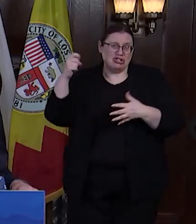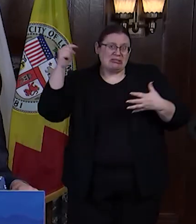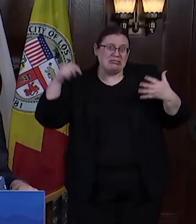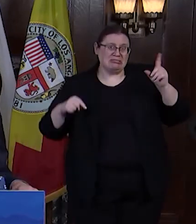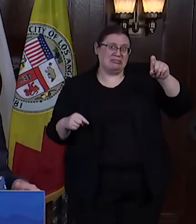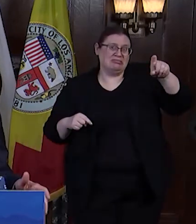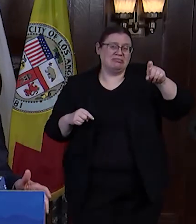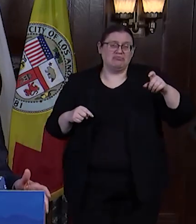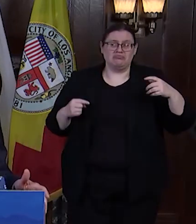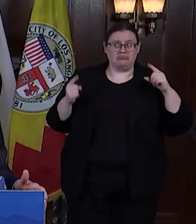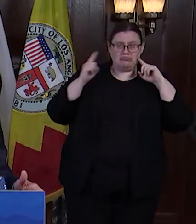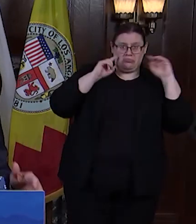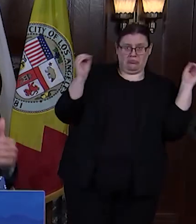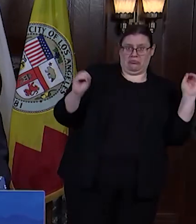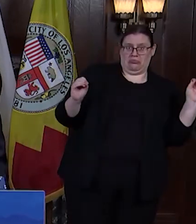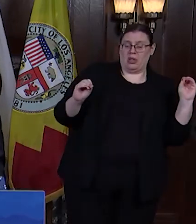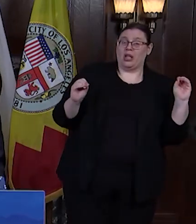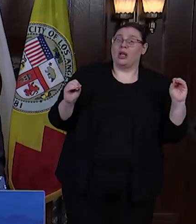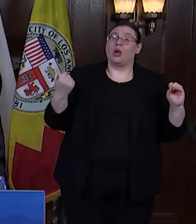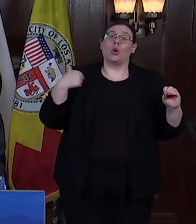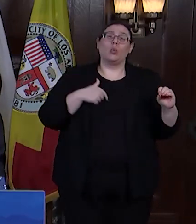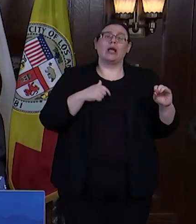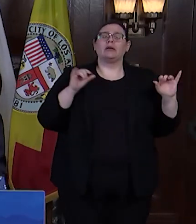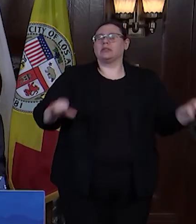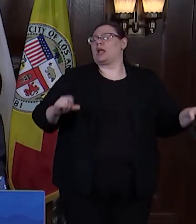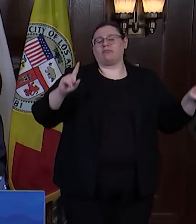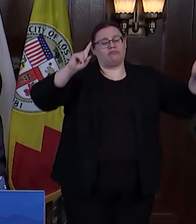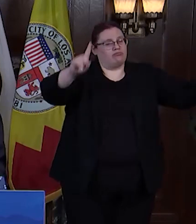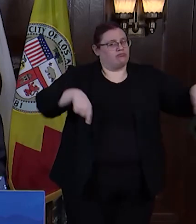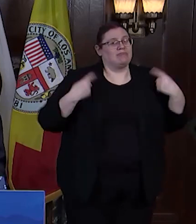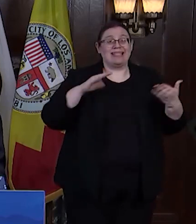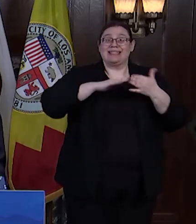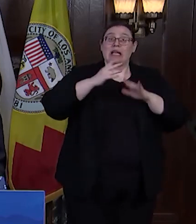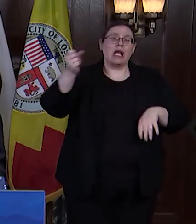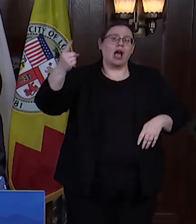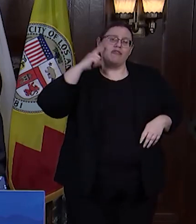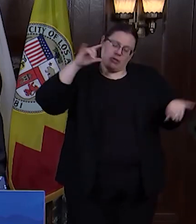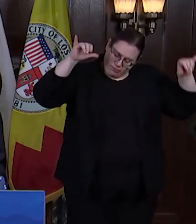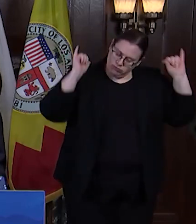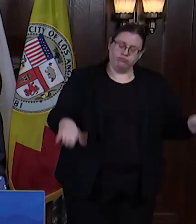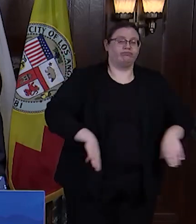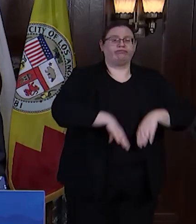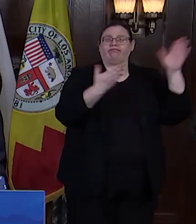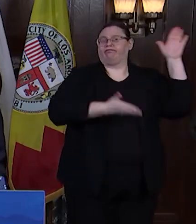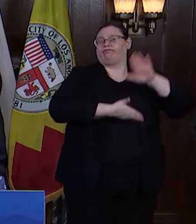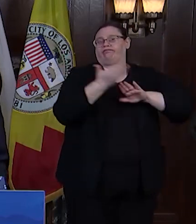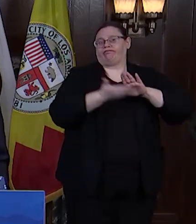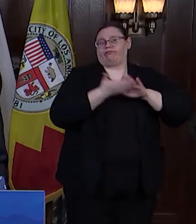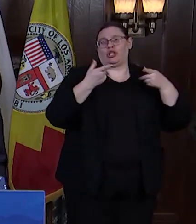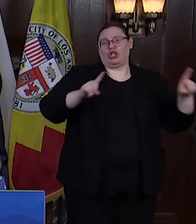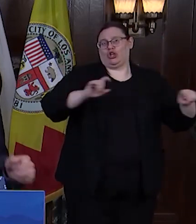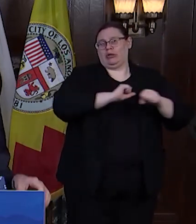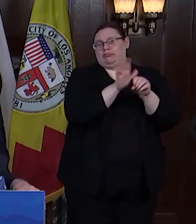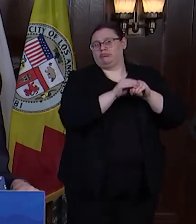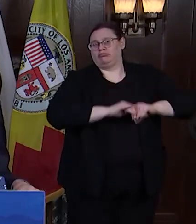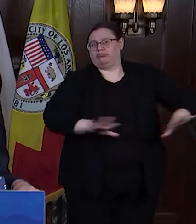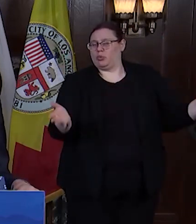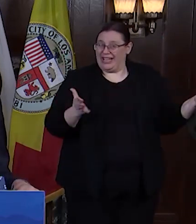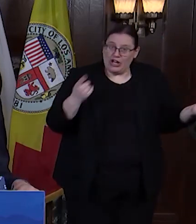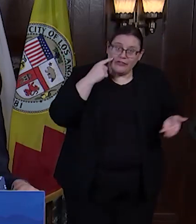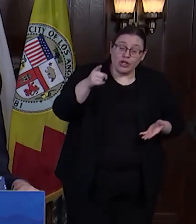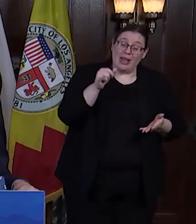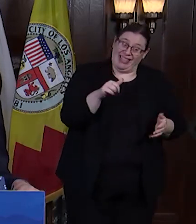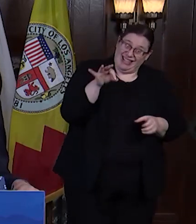Z? We are here as always. I told you, the city government will never stop working for you in this pandemic. And this is a critically important